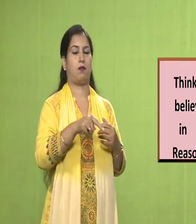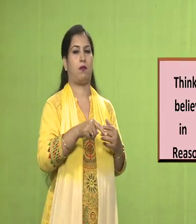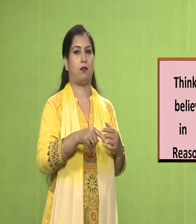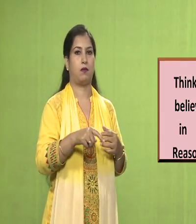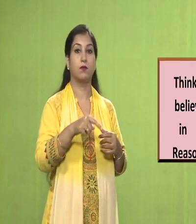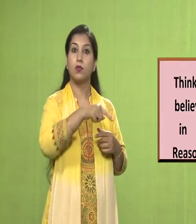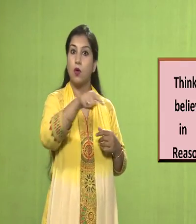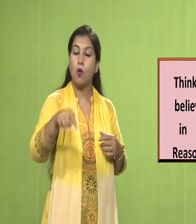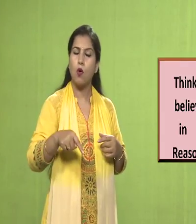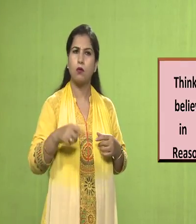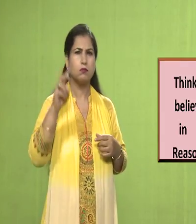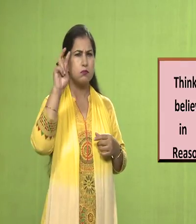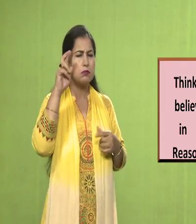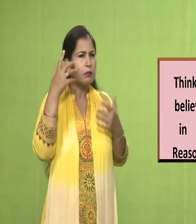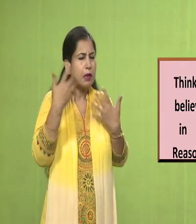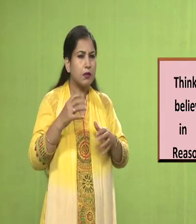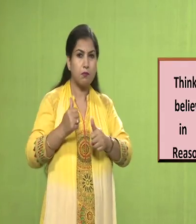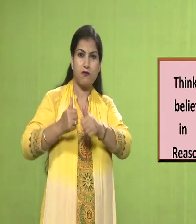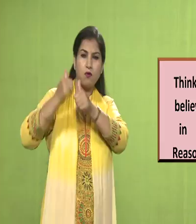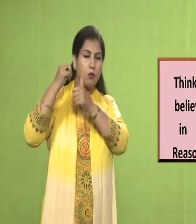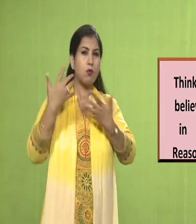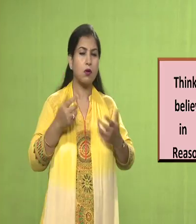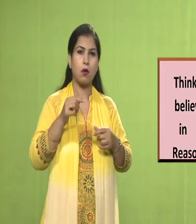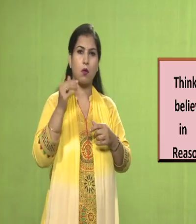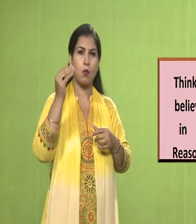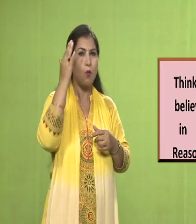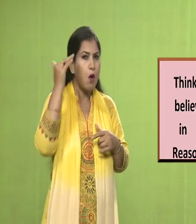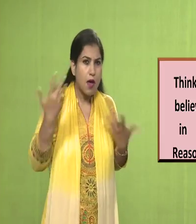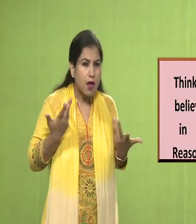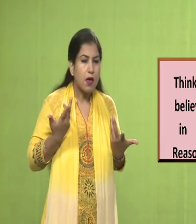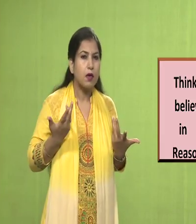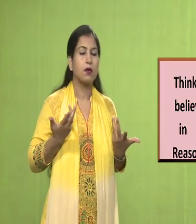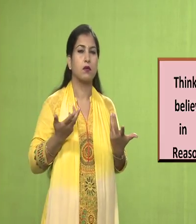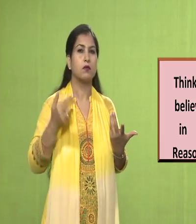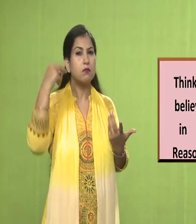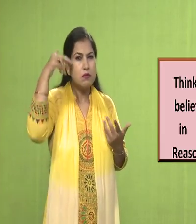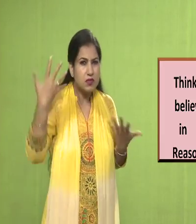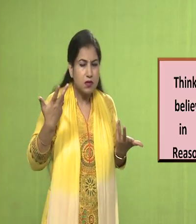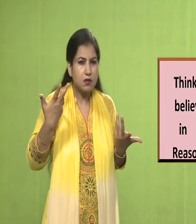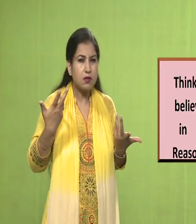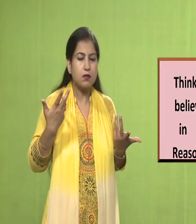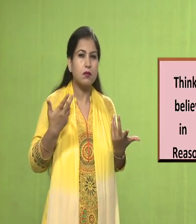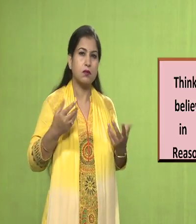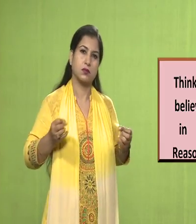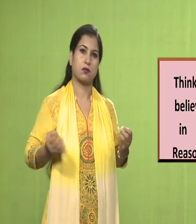They started to question the old ideas and rejected blind faith.